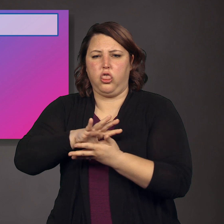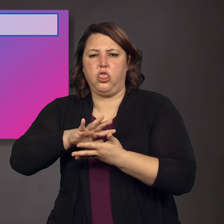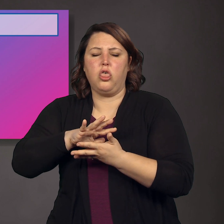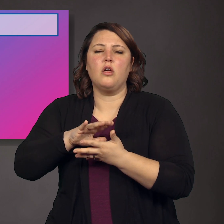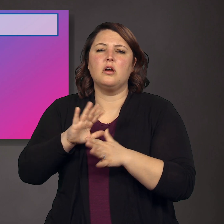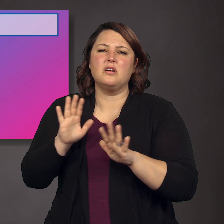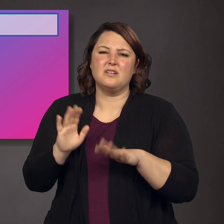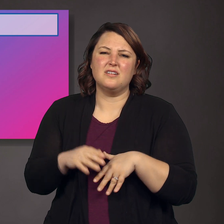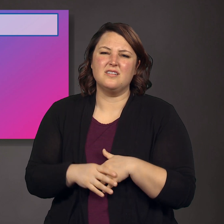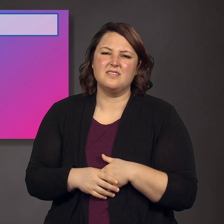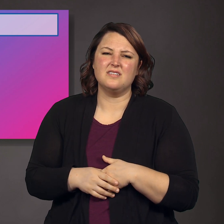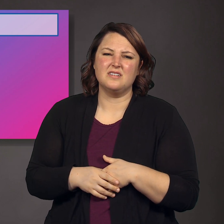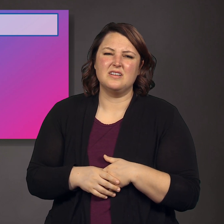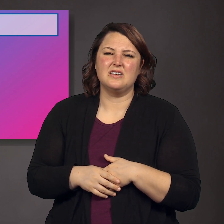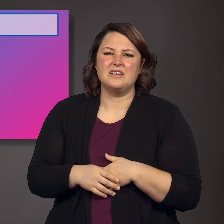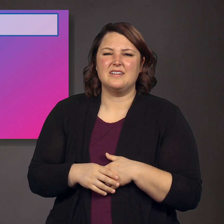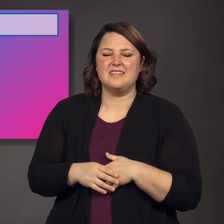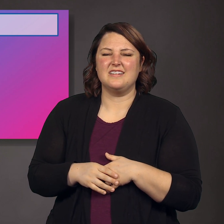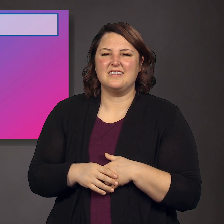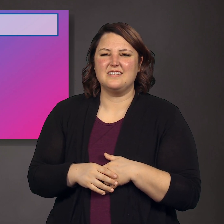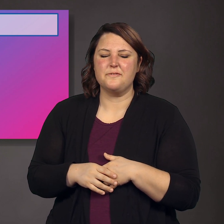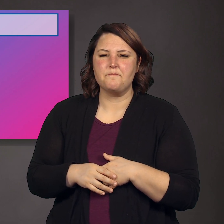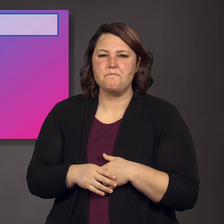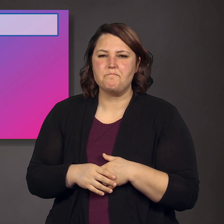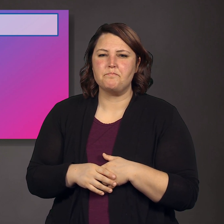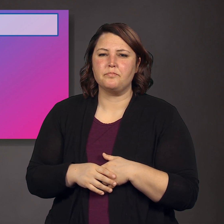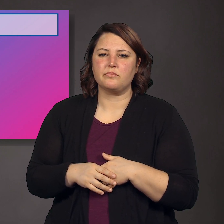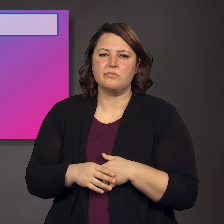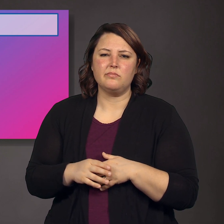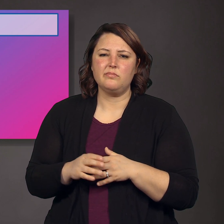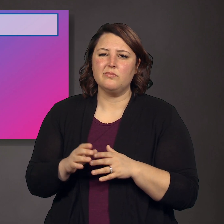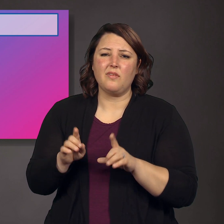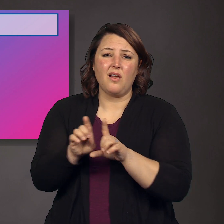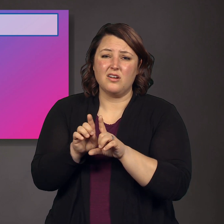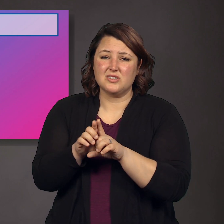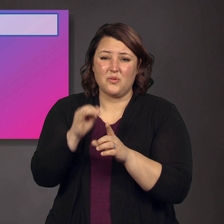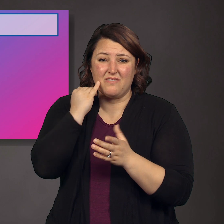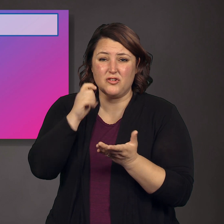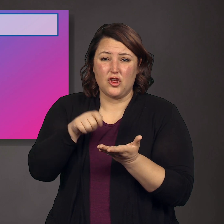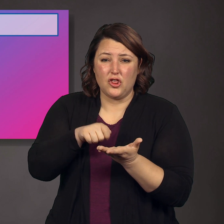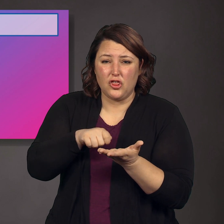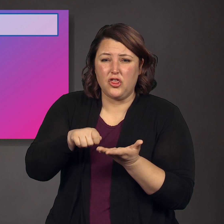that, going over the surface of a photo, you may damage it again.